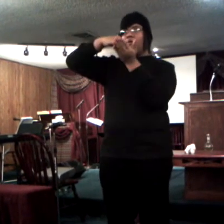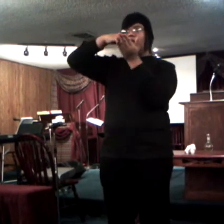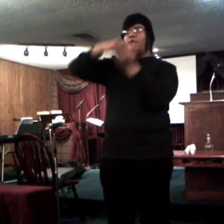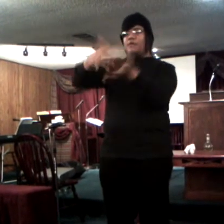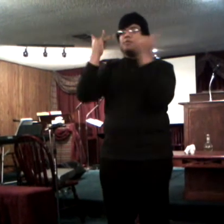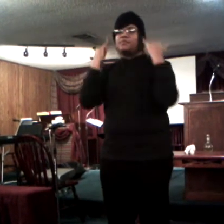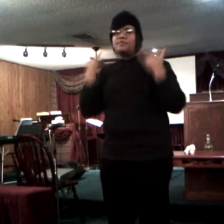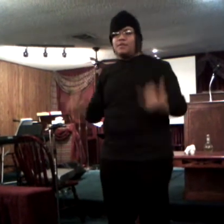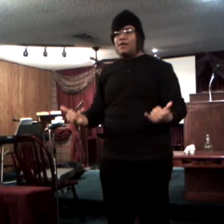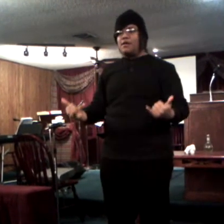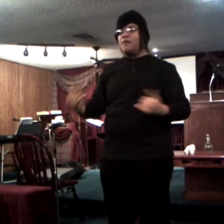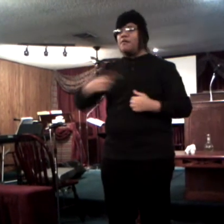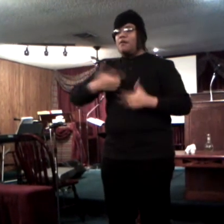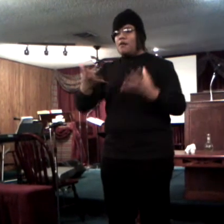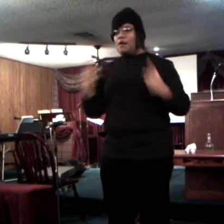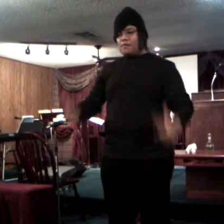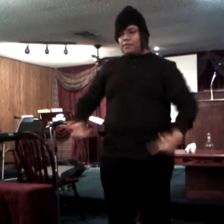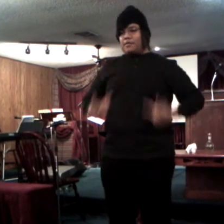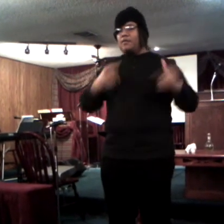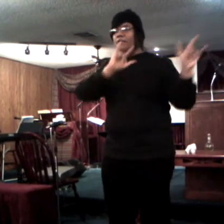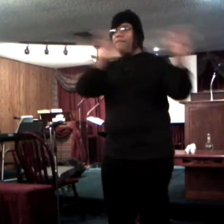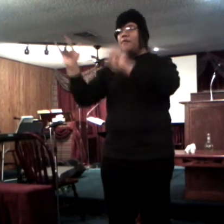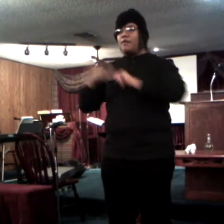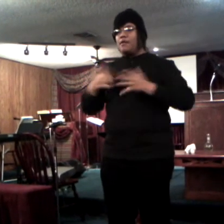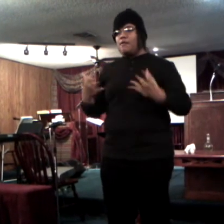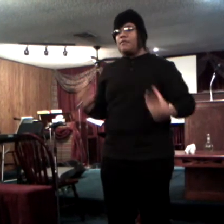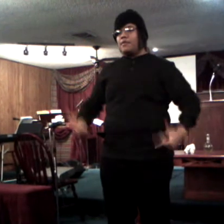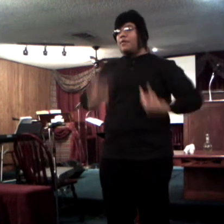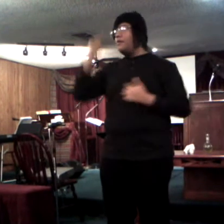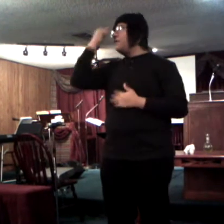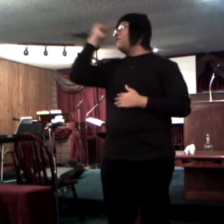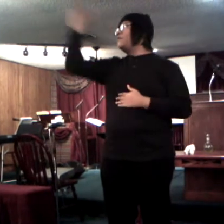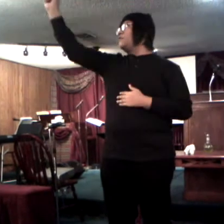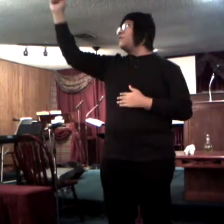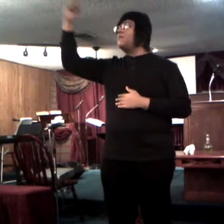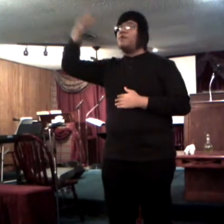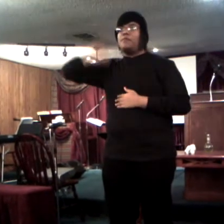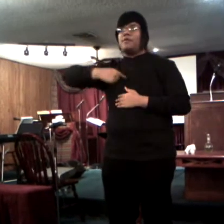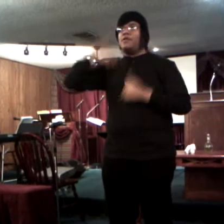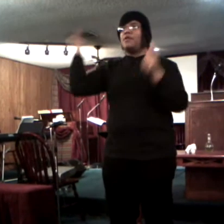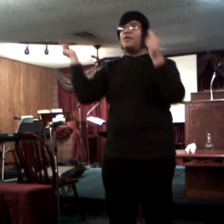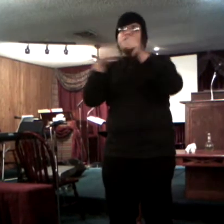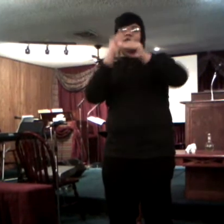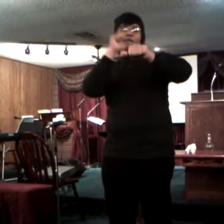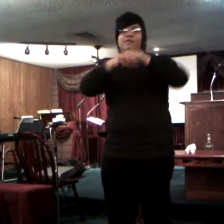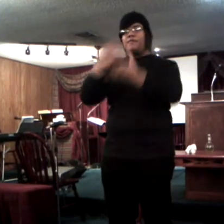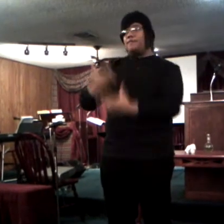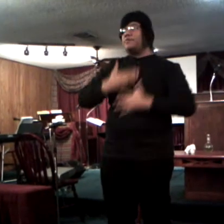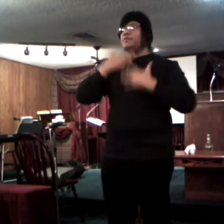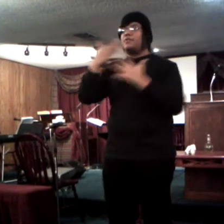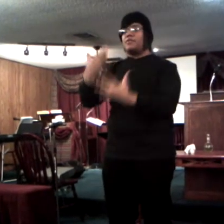RIPORTS I wanna live, I wanna live You and me Tell me